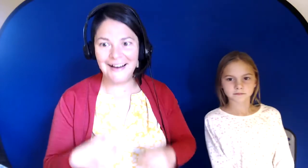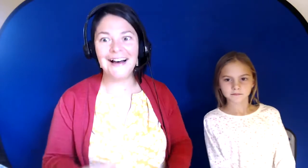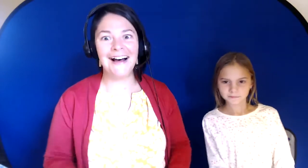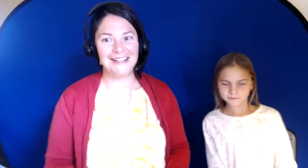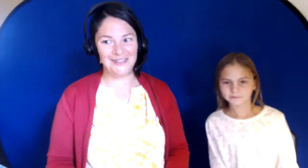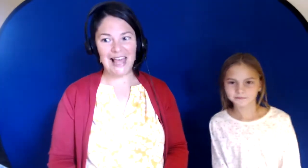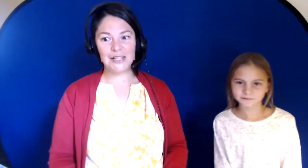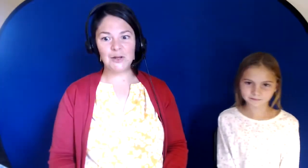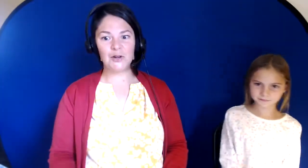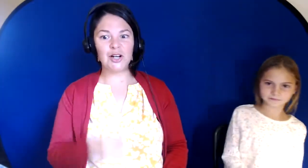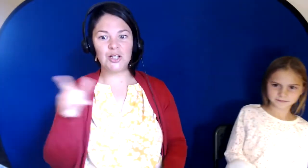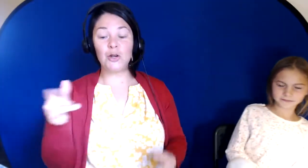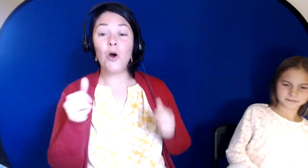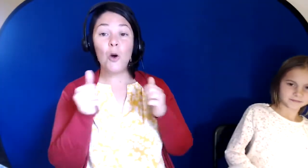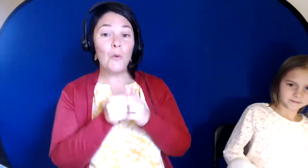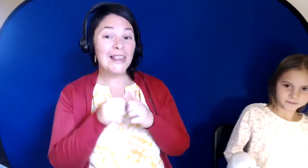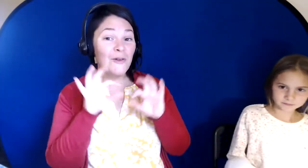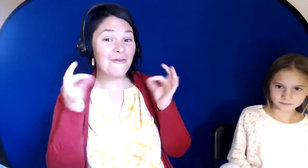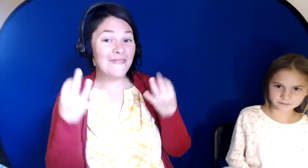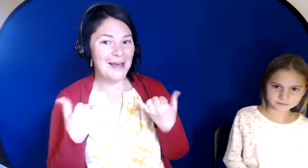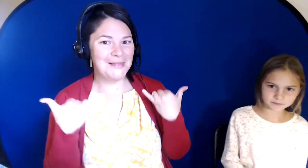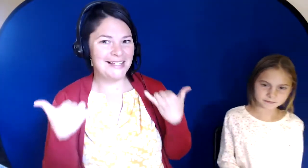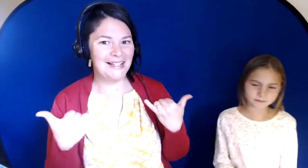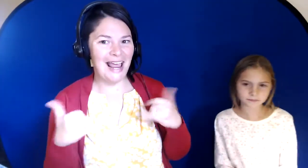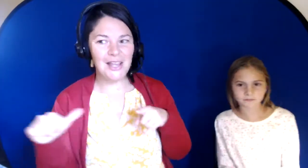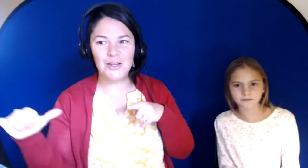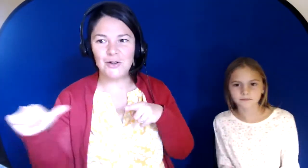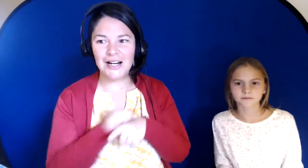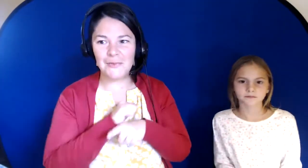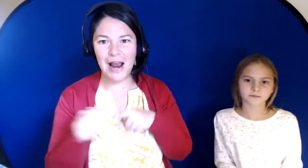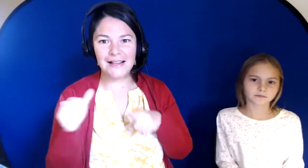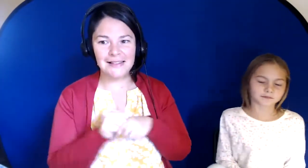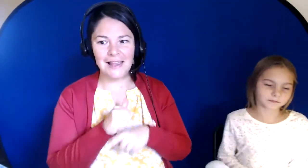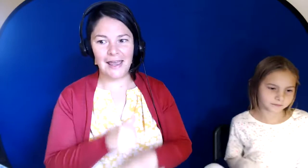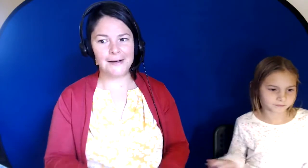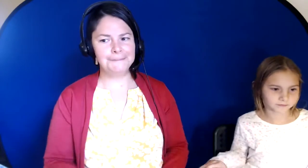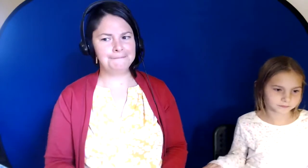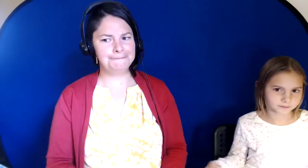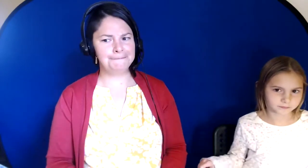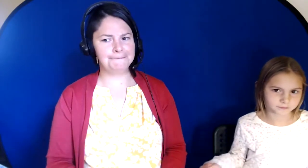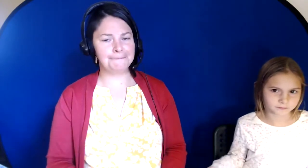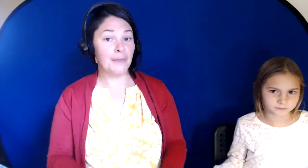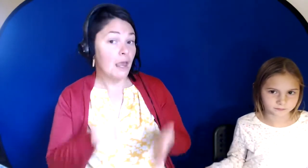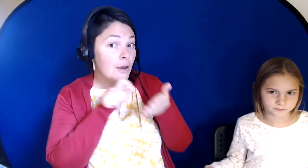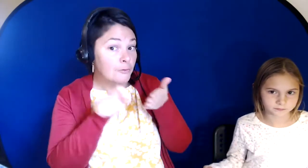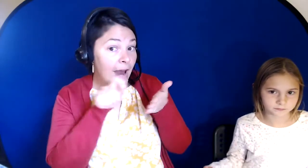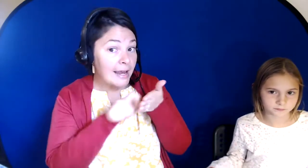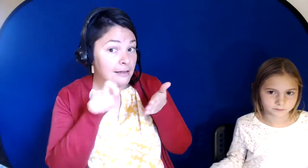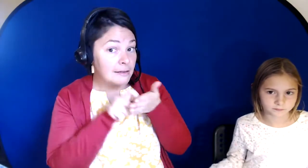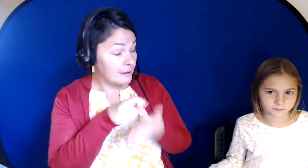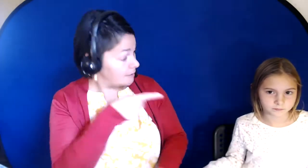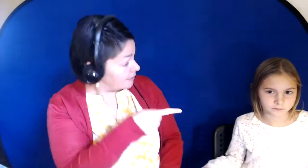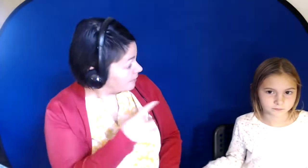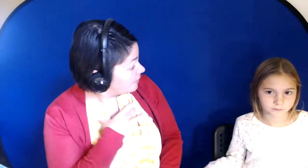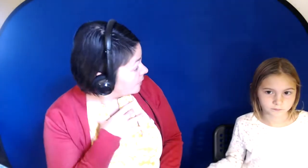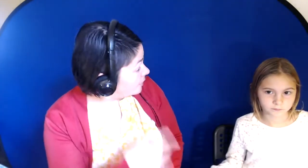Aha. So that's what you're going to do with your family today. You're going to practice saying, right. You